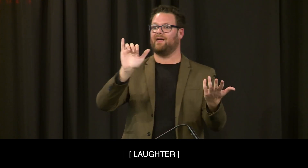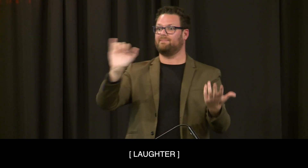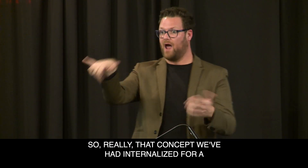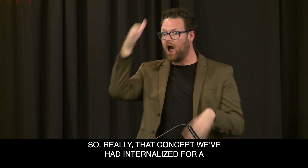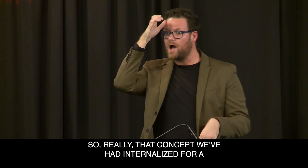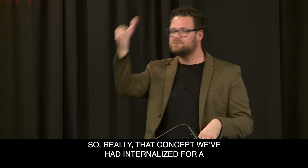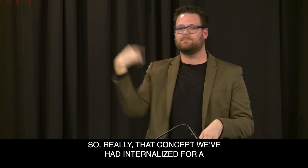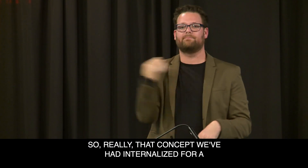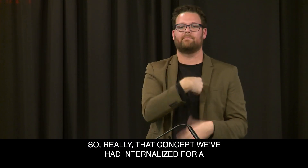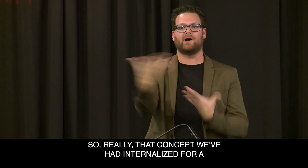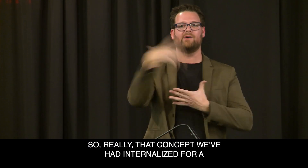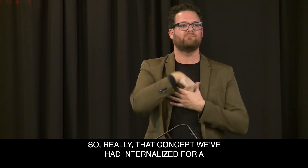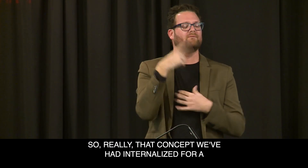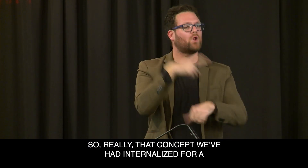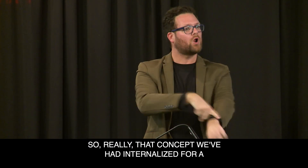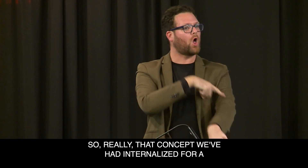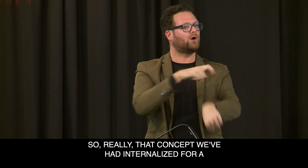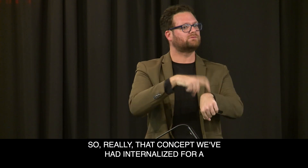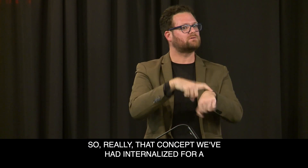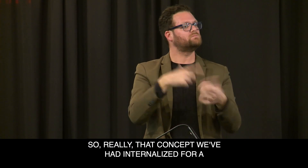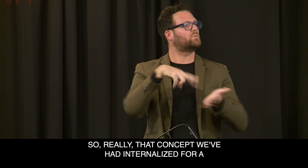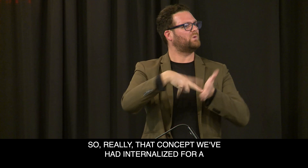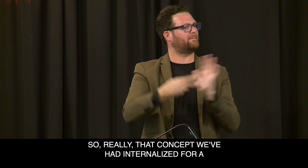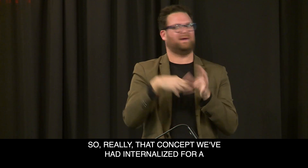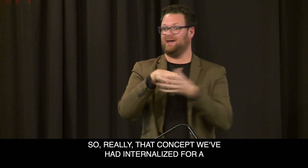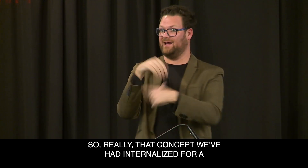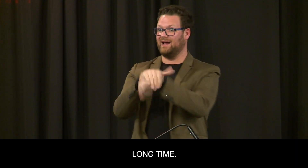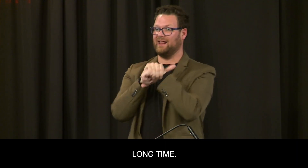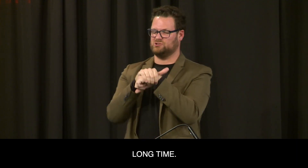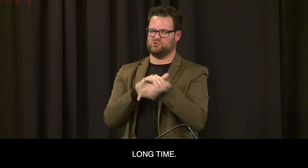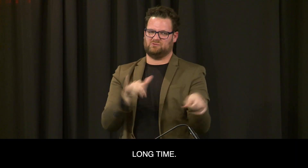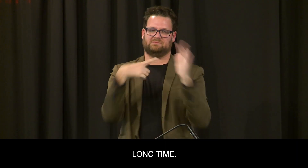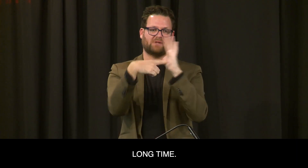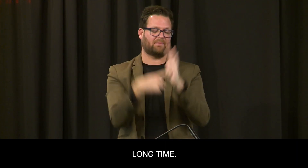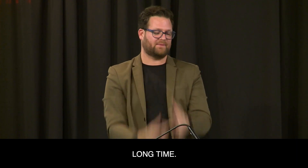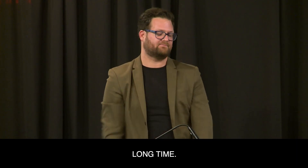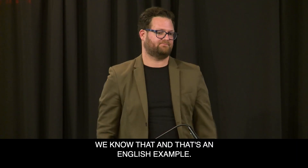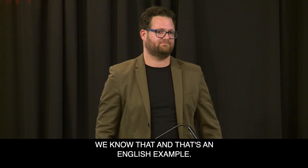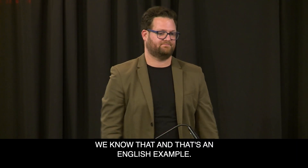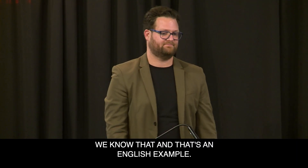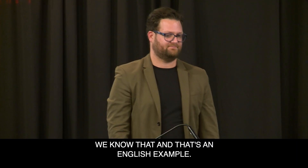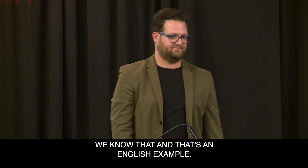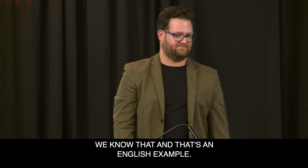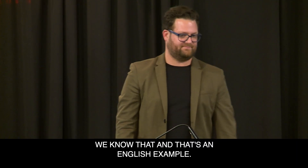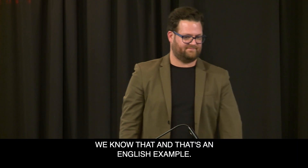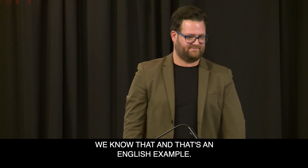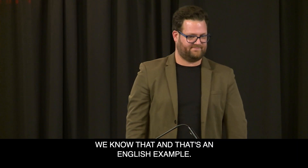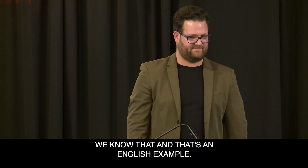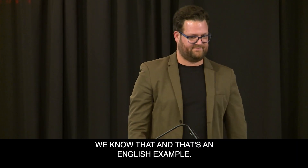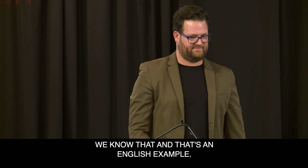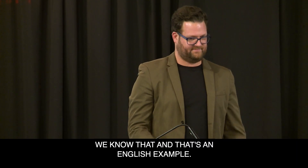So really, that concept we've had internalized for a long time. We know that, and that's an English